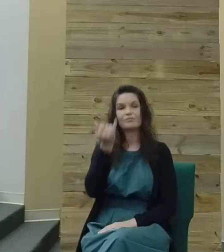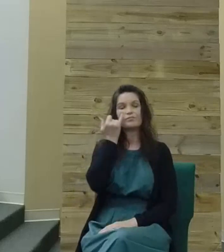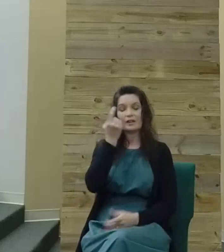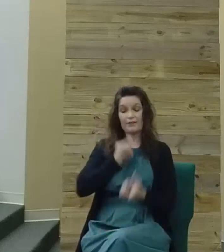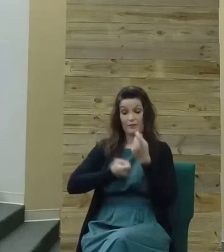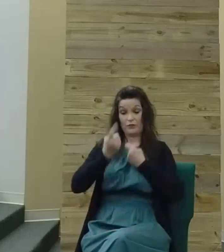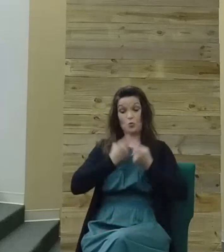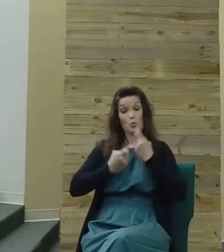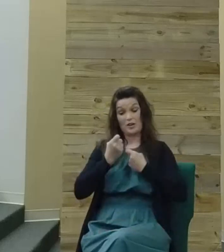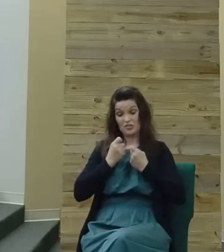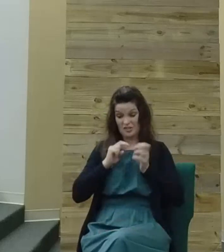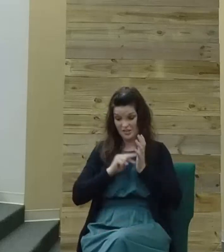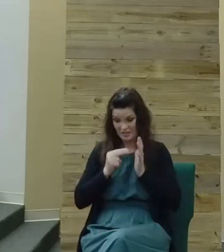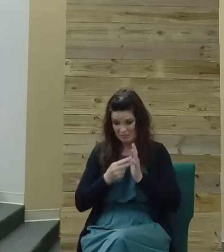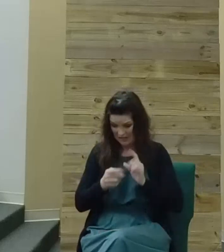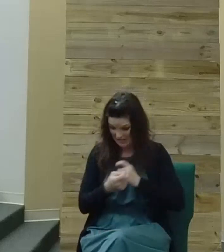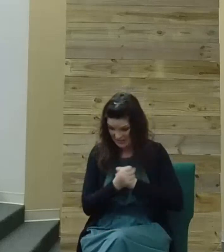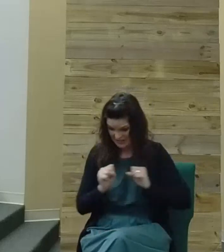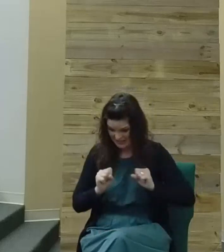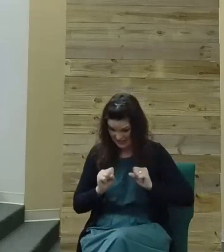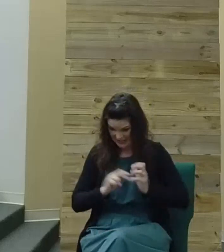about what it means to be saved,